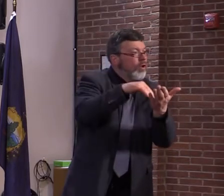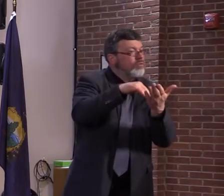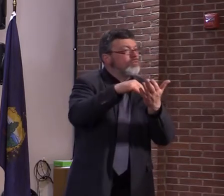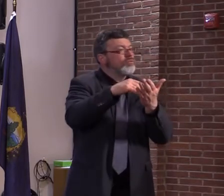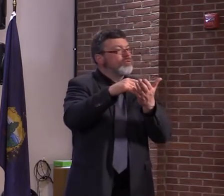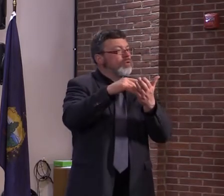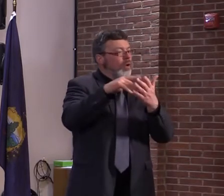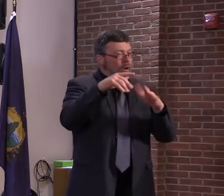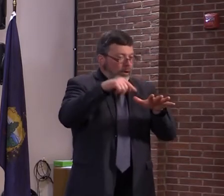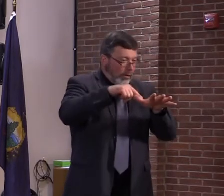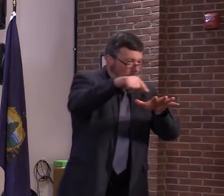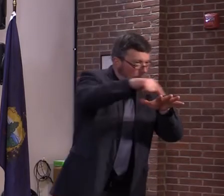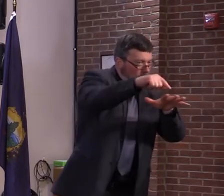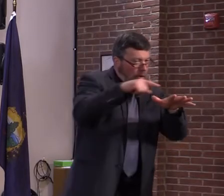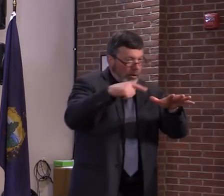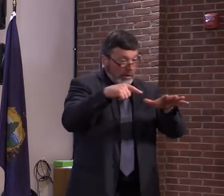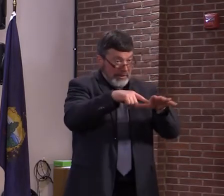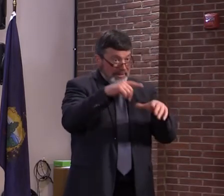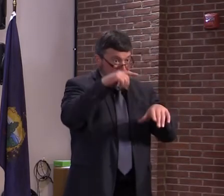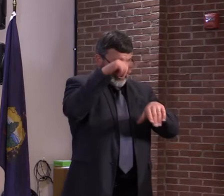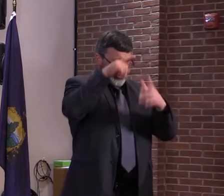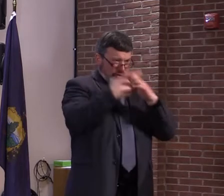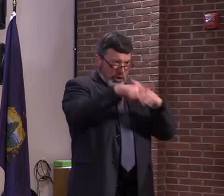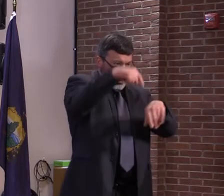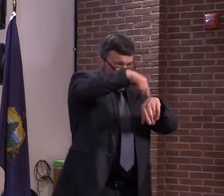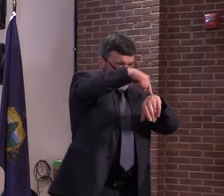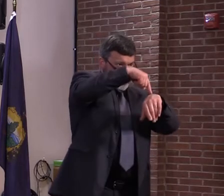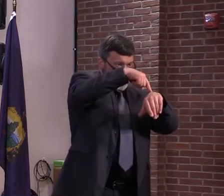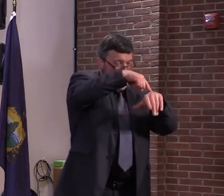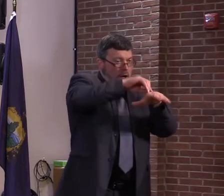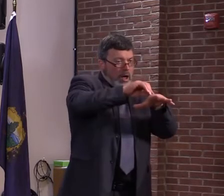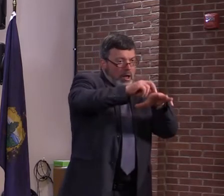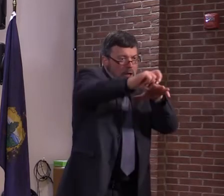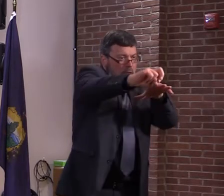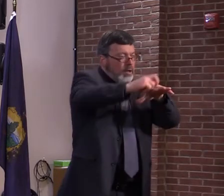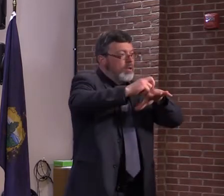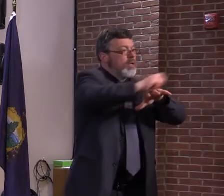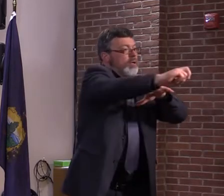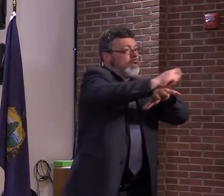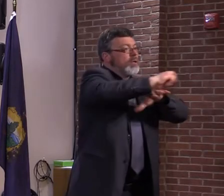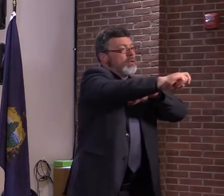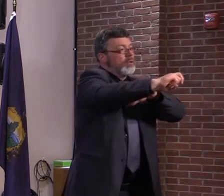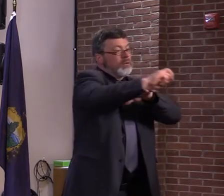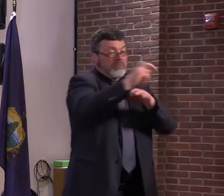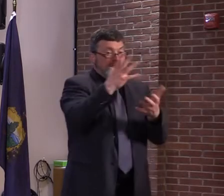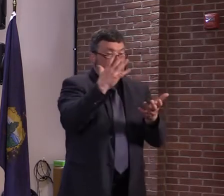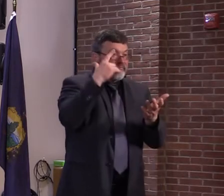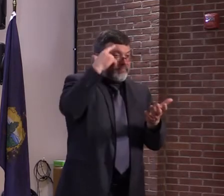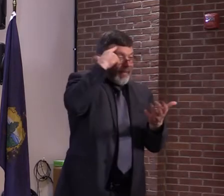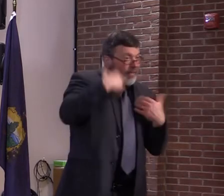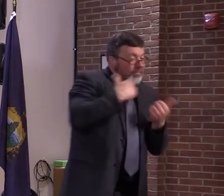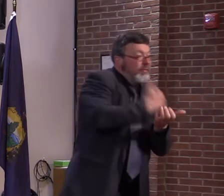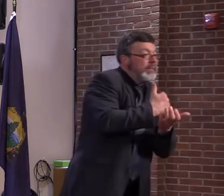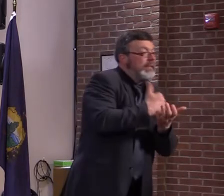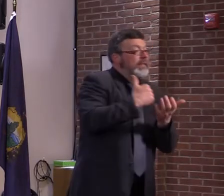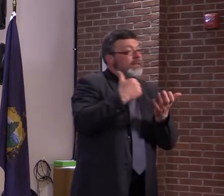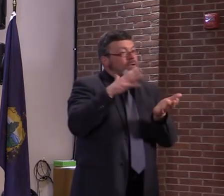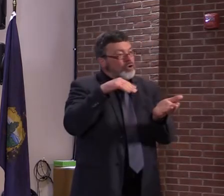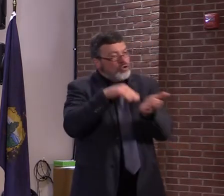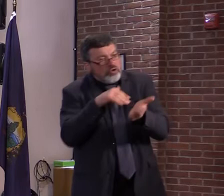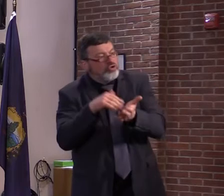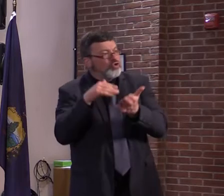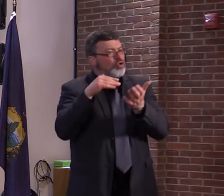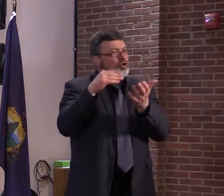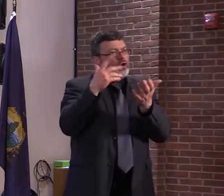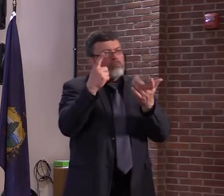there were opportunities to get a prescription of a longer duration, so you wouldn't have to continue to go back and